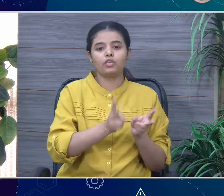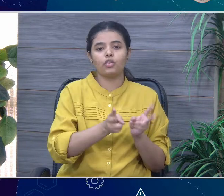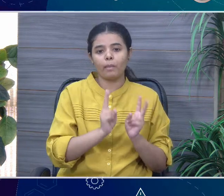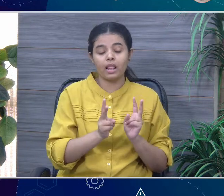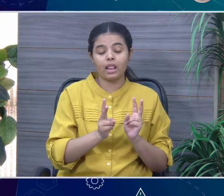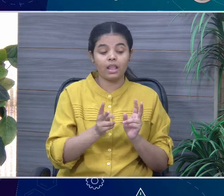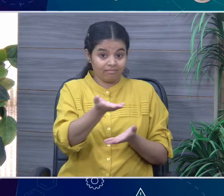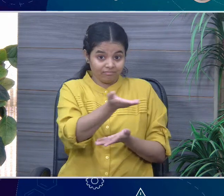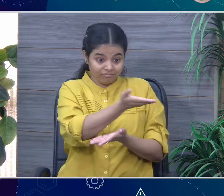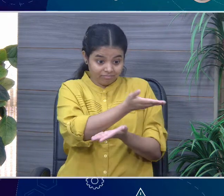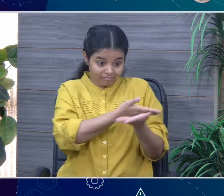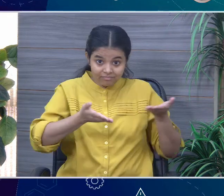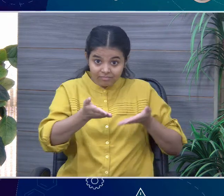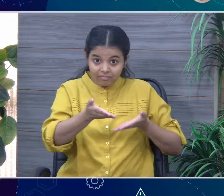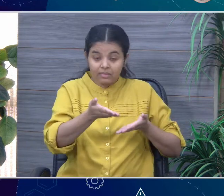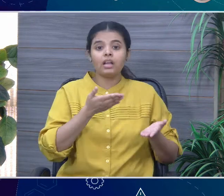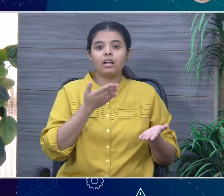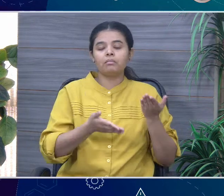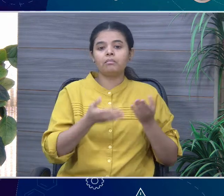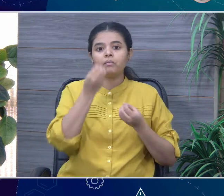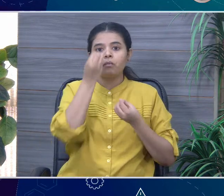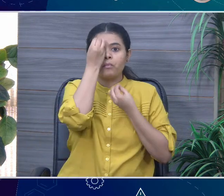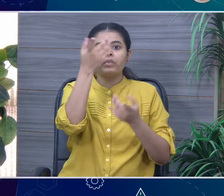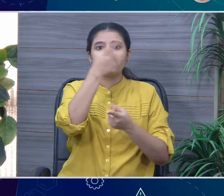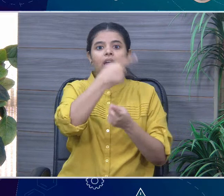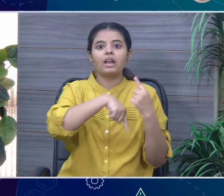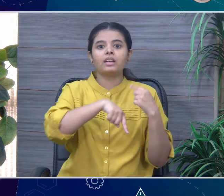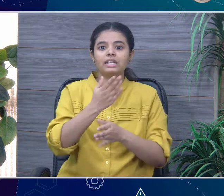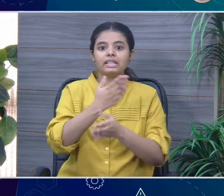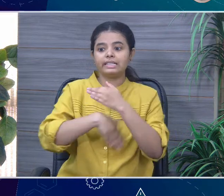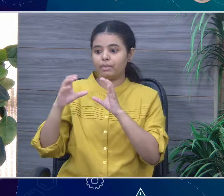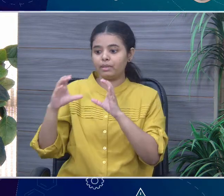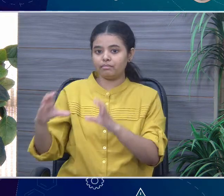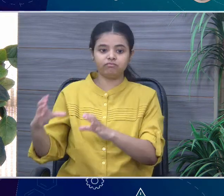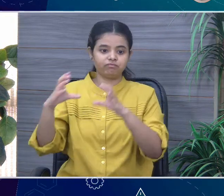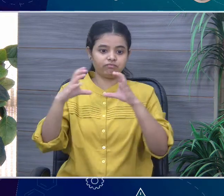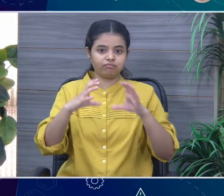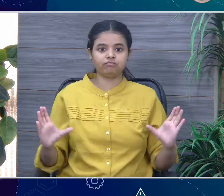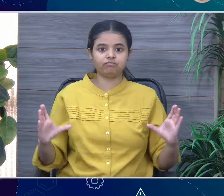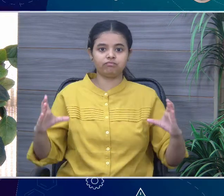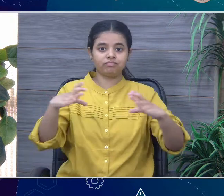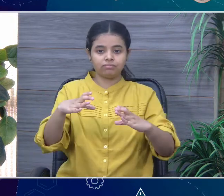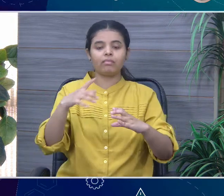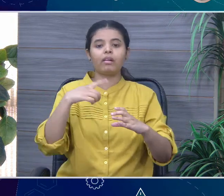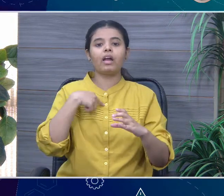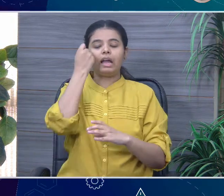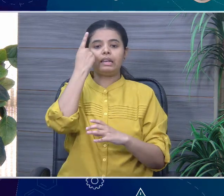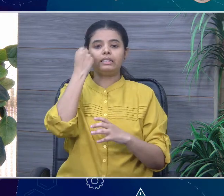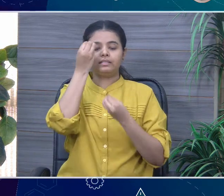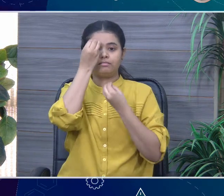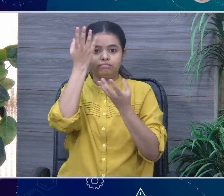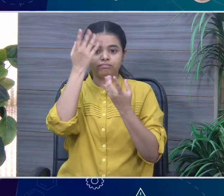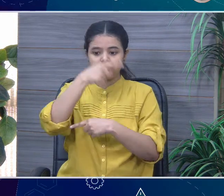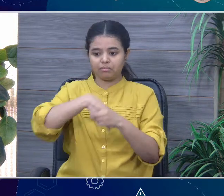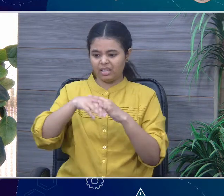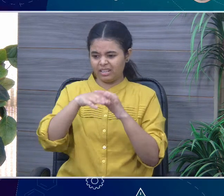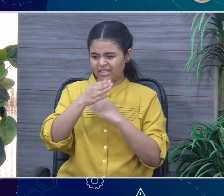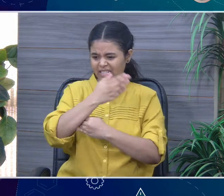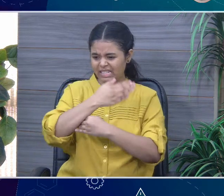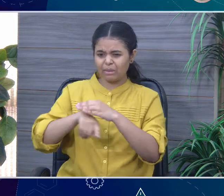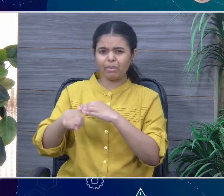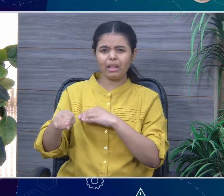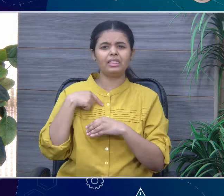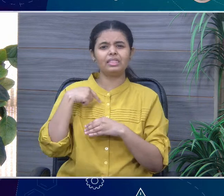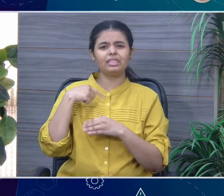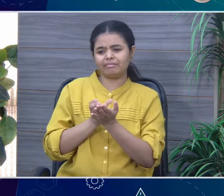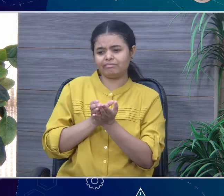also be sensitized to understand that children with impairment are not, they don't belong to